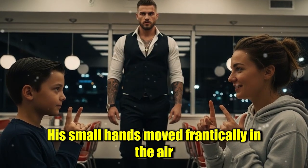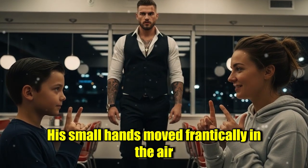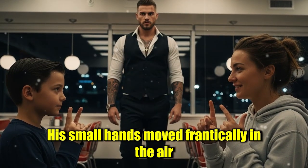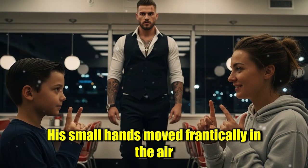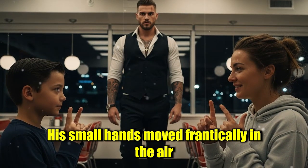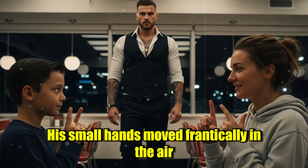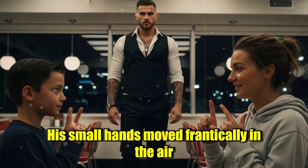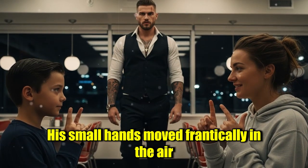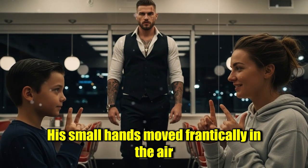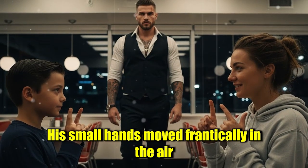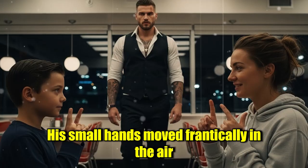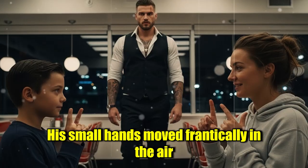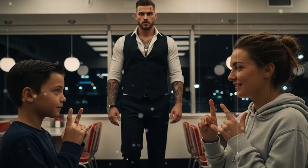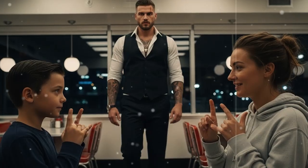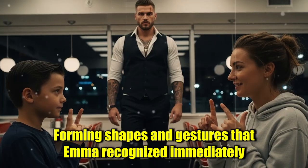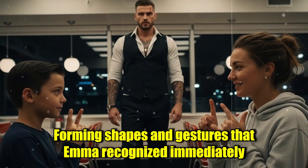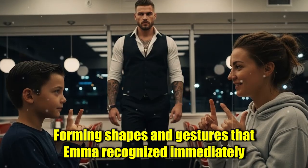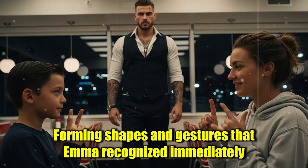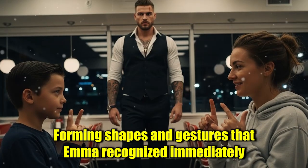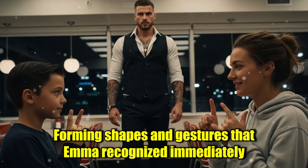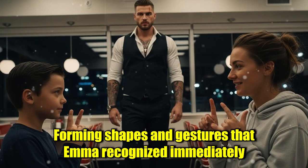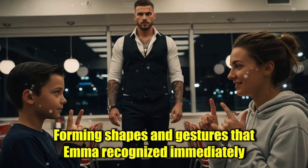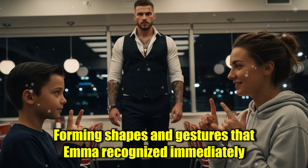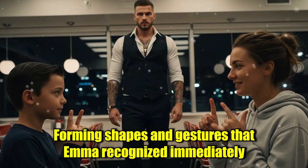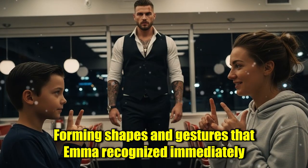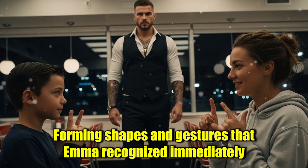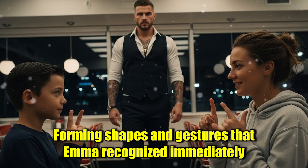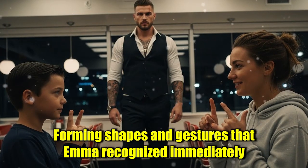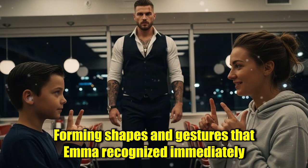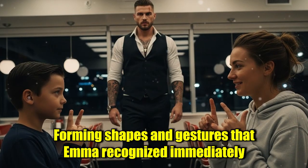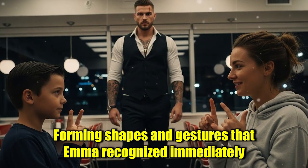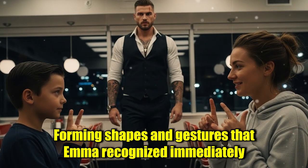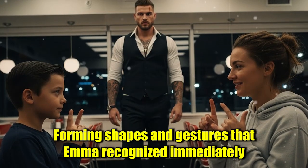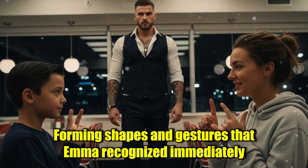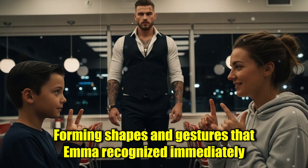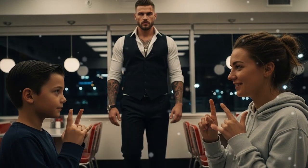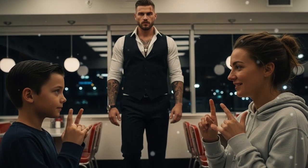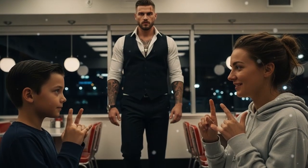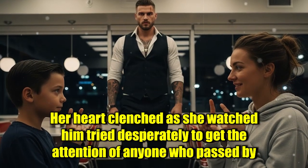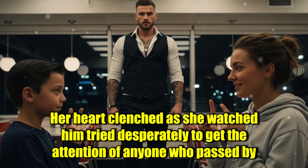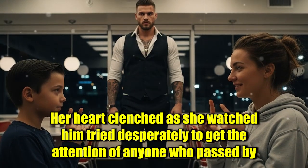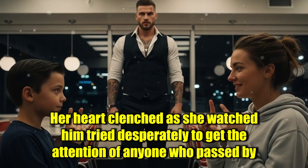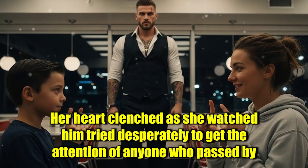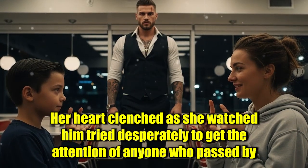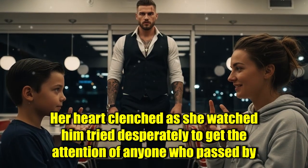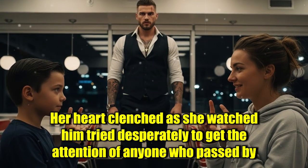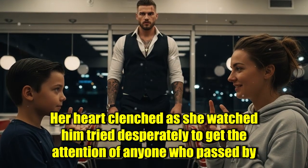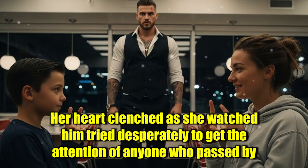hands moved frantically in the air, forming shapes and gestures that Emma recognized immediately. Her heart clenched as she watched